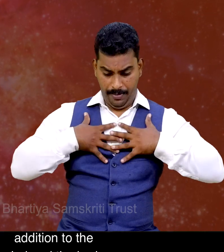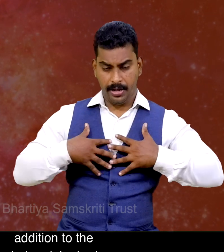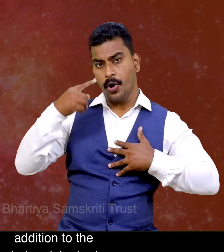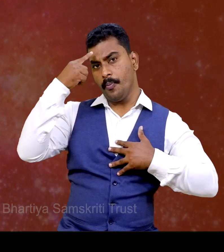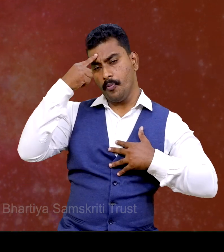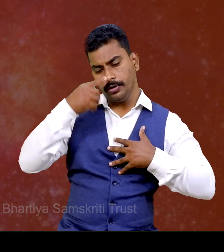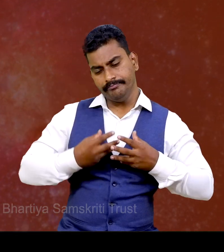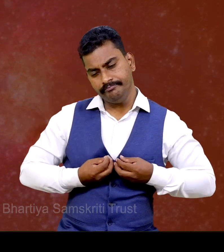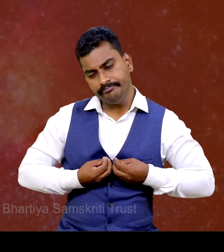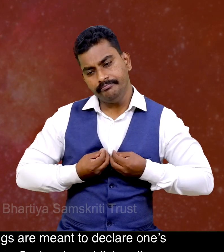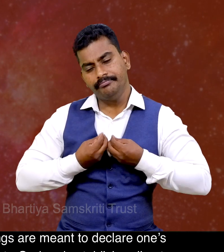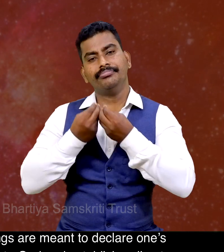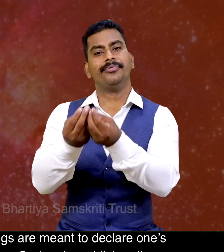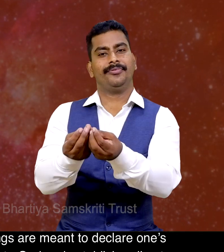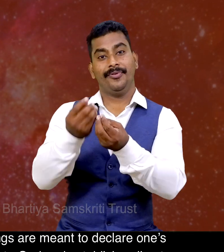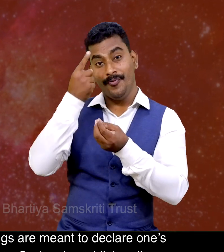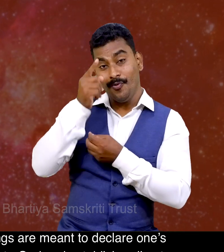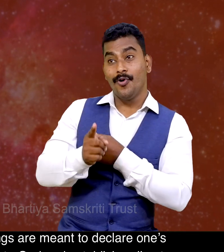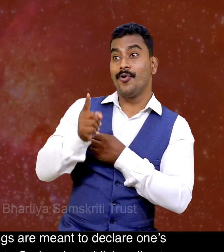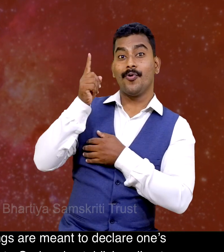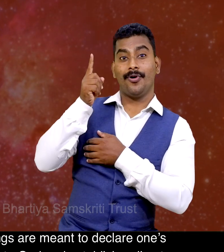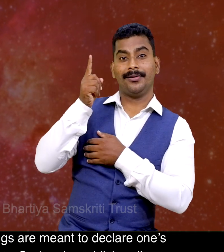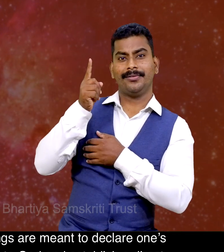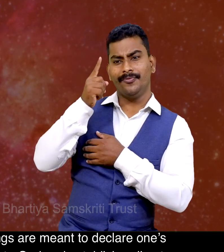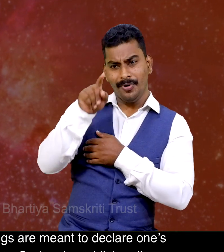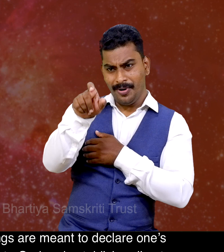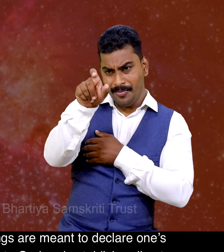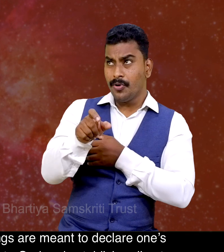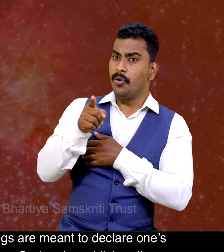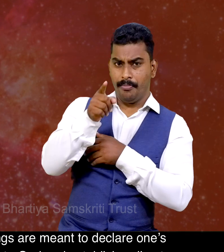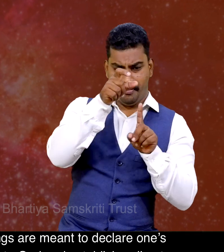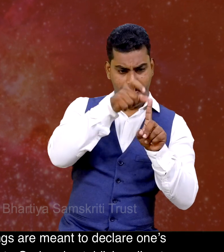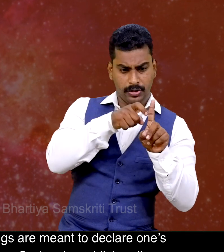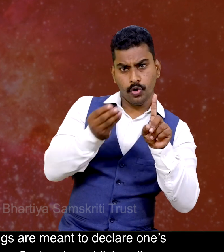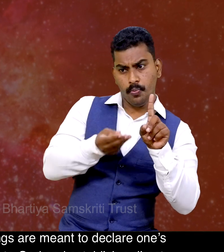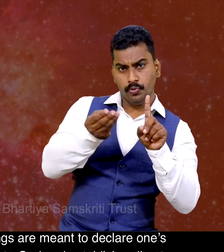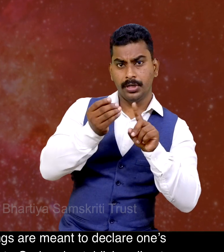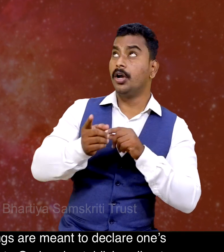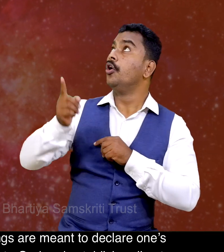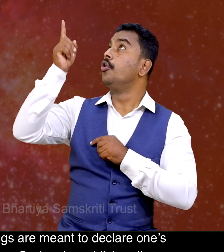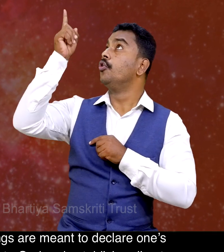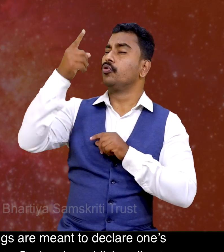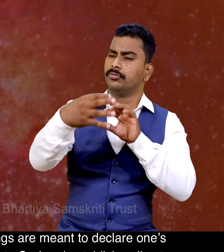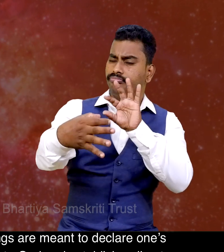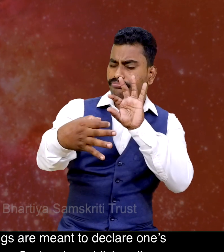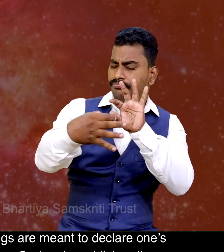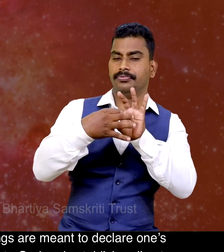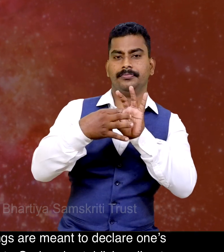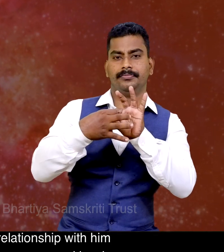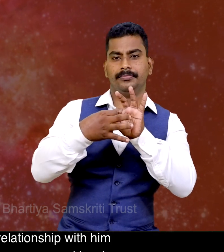body. The offerings are meant to declare one's allegiance to God and establish a direct